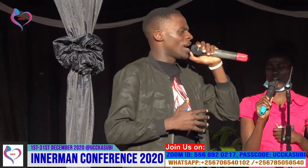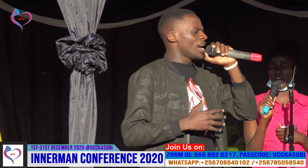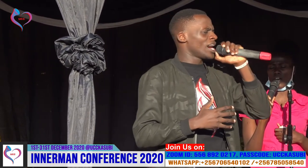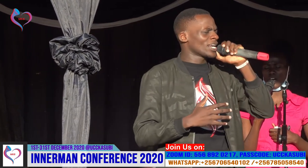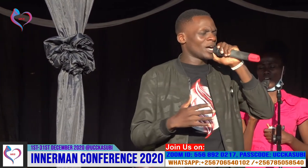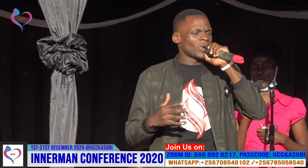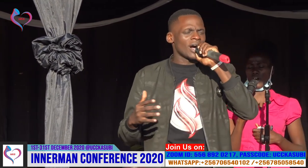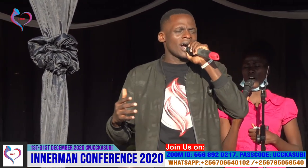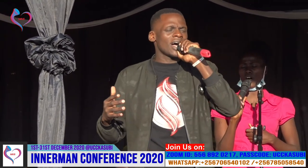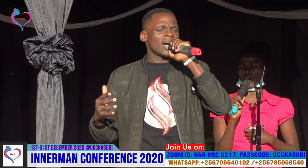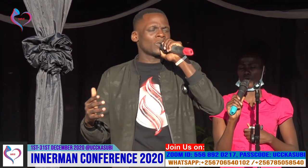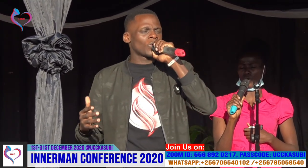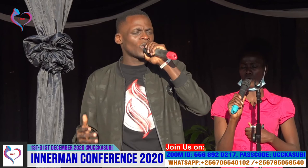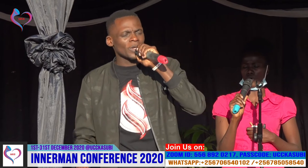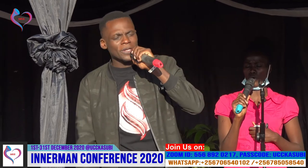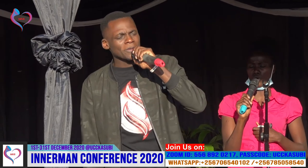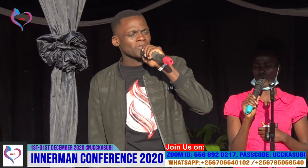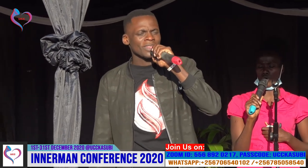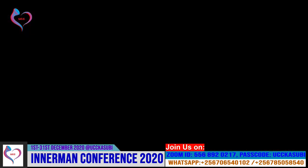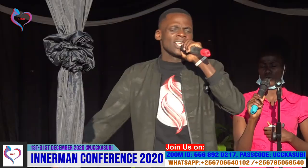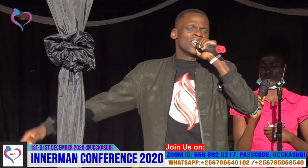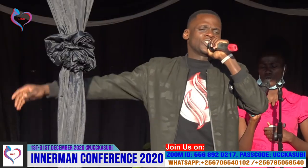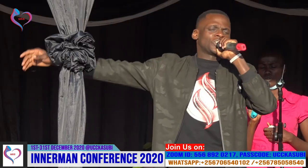Ompite mwagalwa